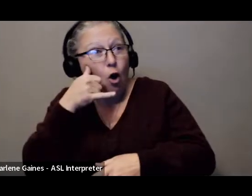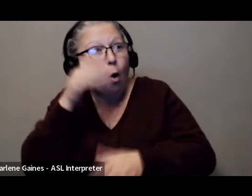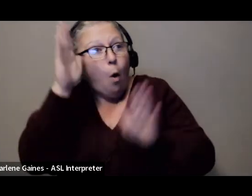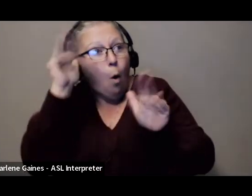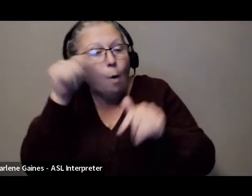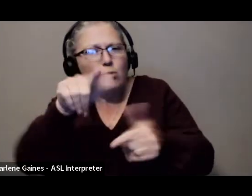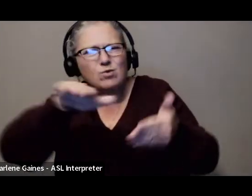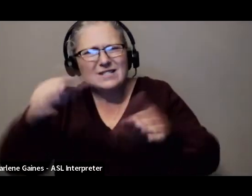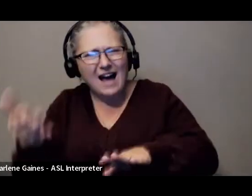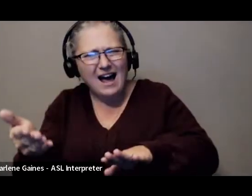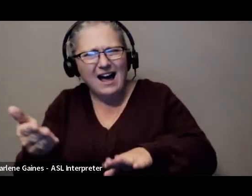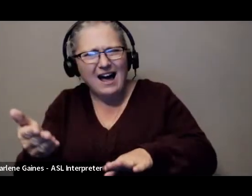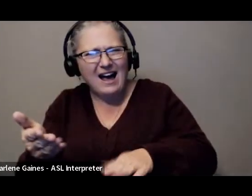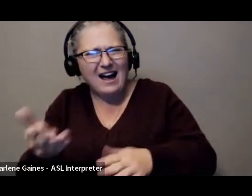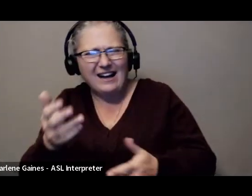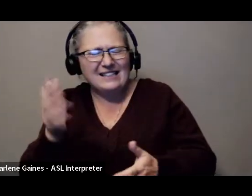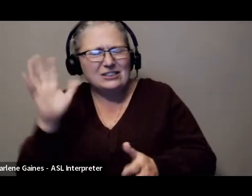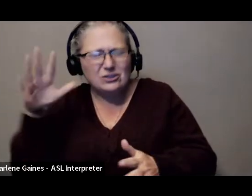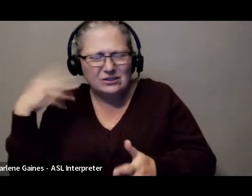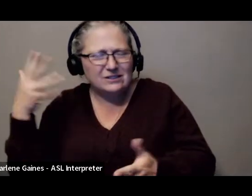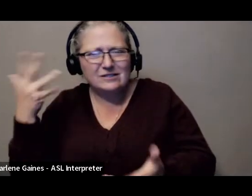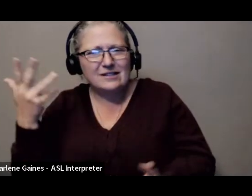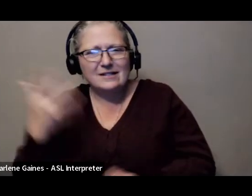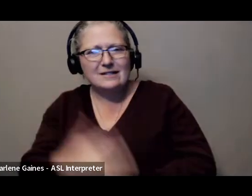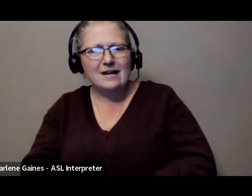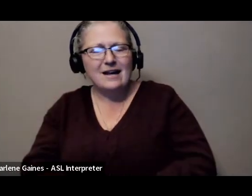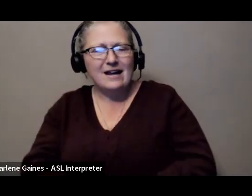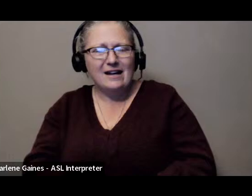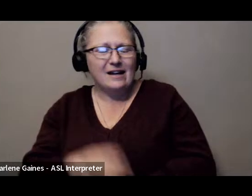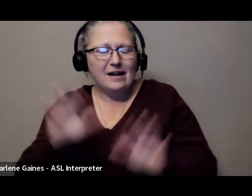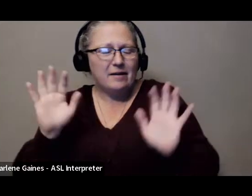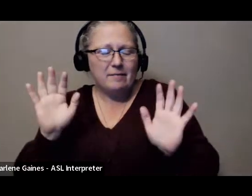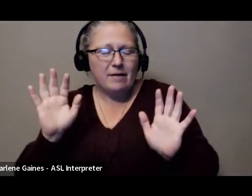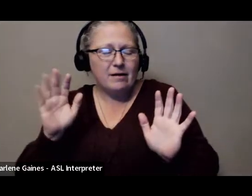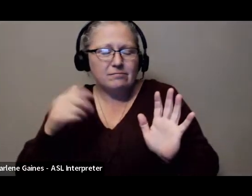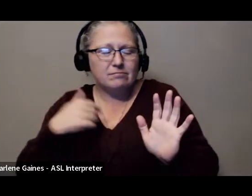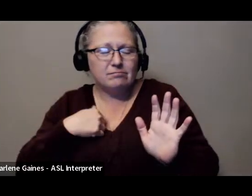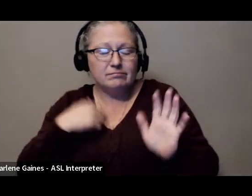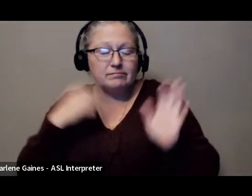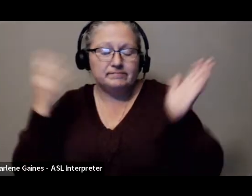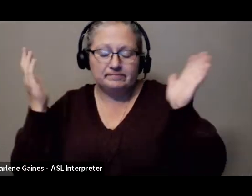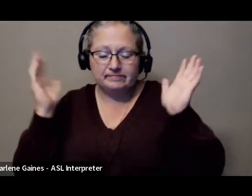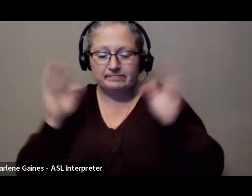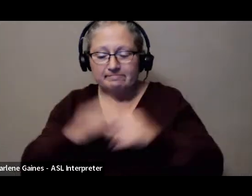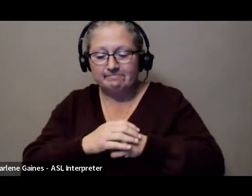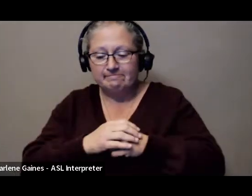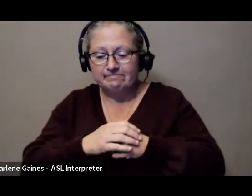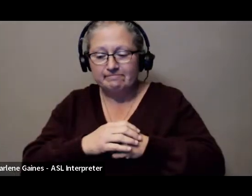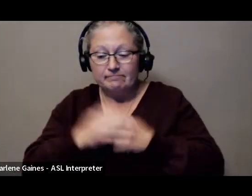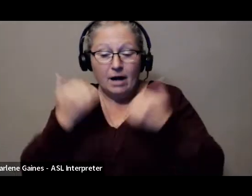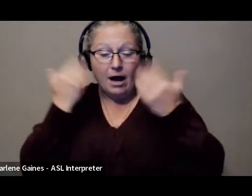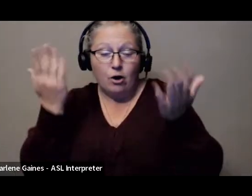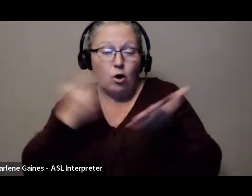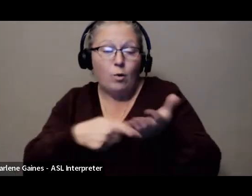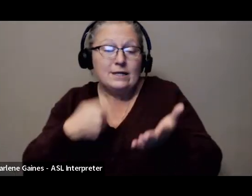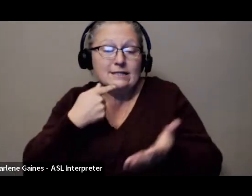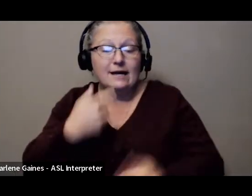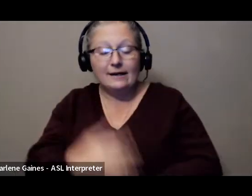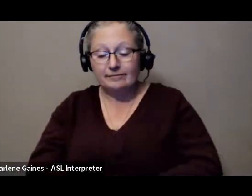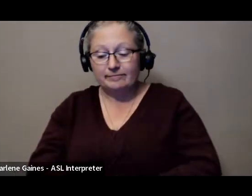that you die. Like, that's insane. I'm just, wow. I don't even know what else to